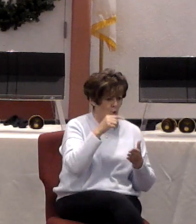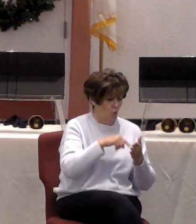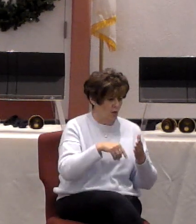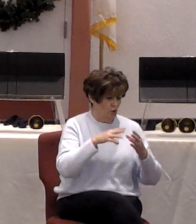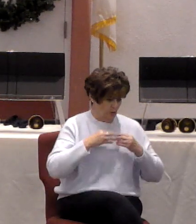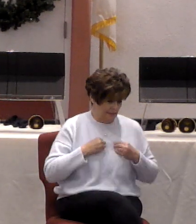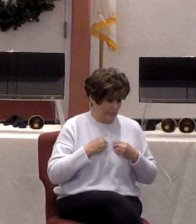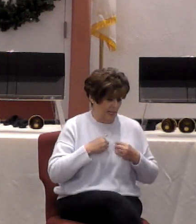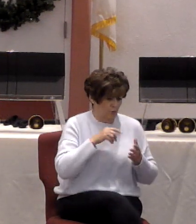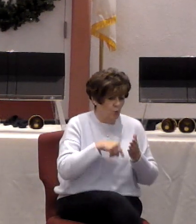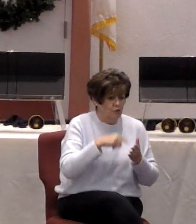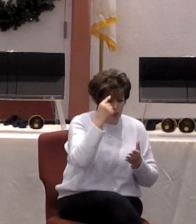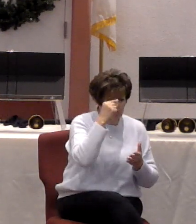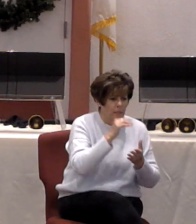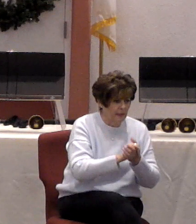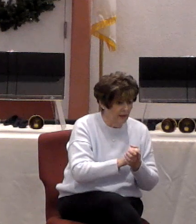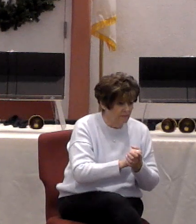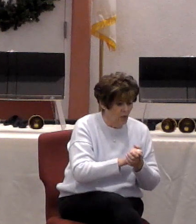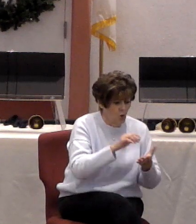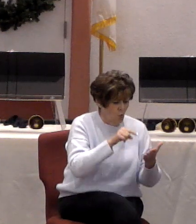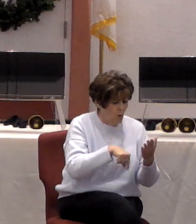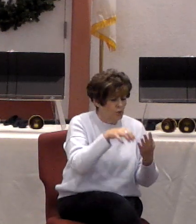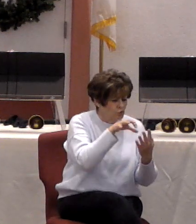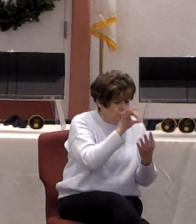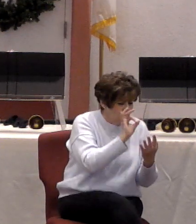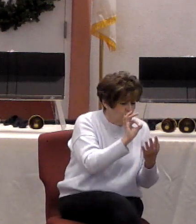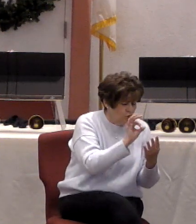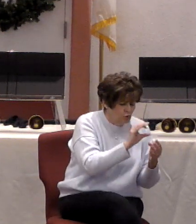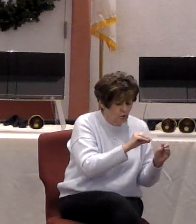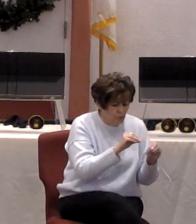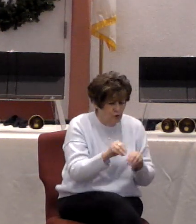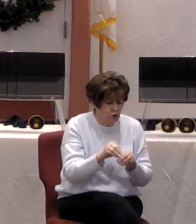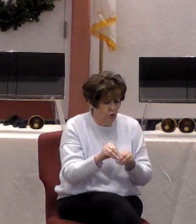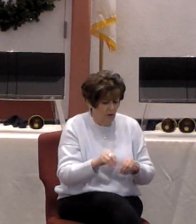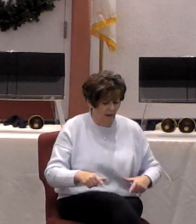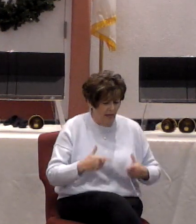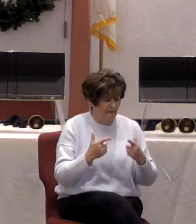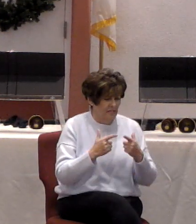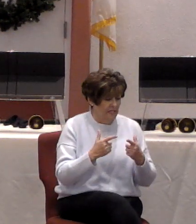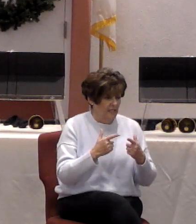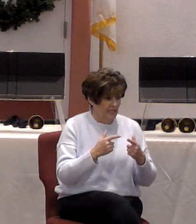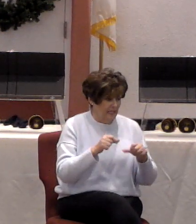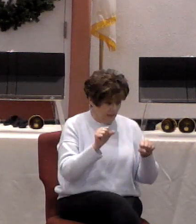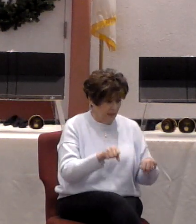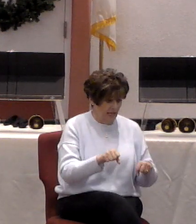really believe and what you choose to invest your life in really is the power to shape and to control your life.